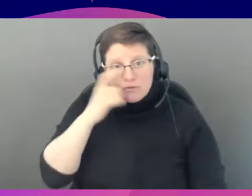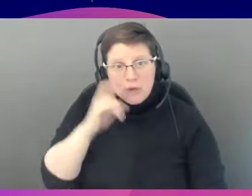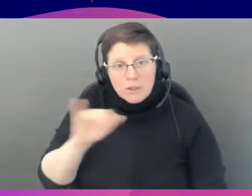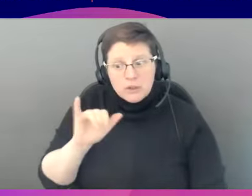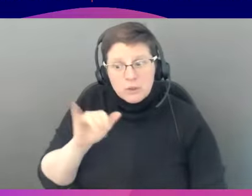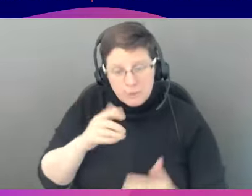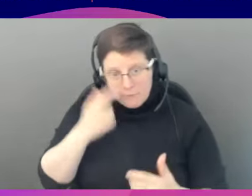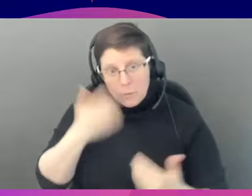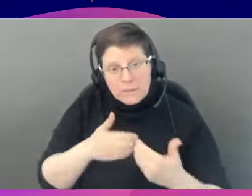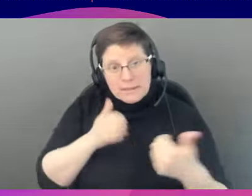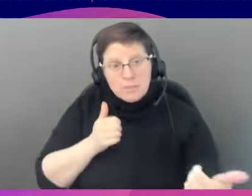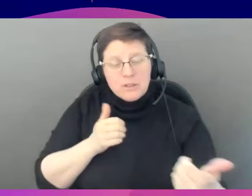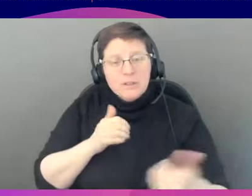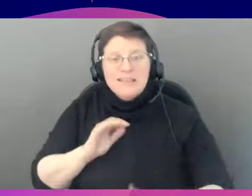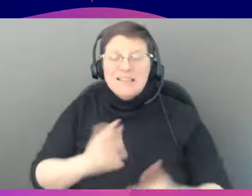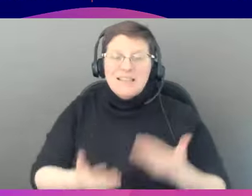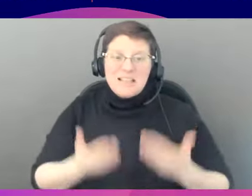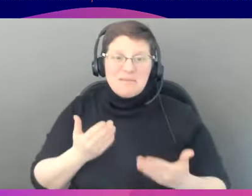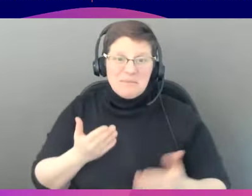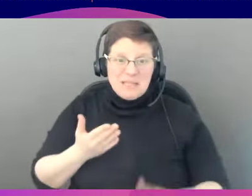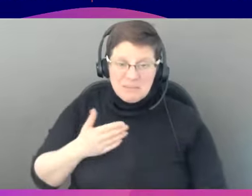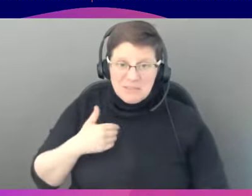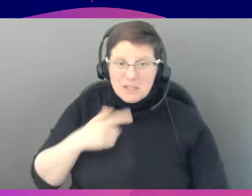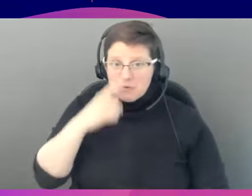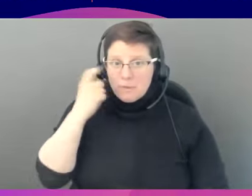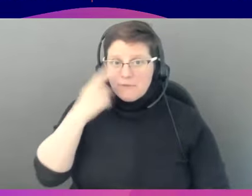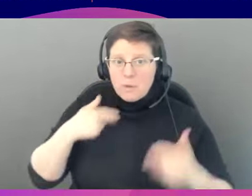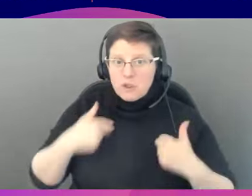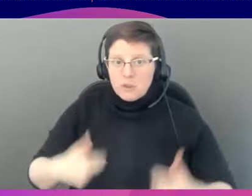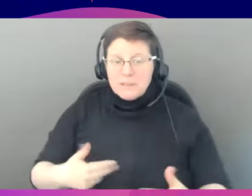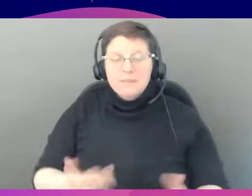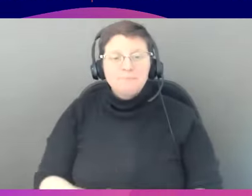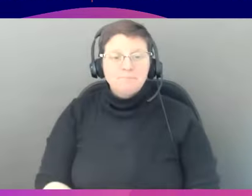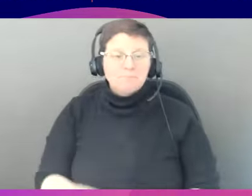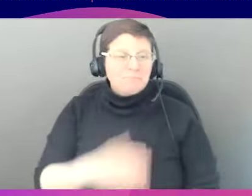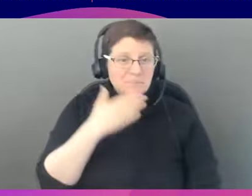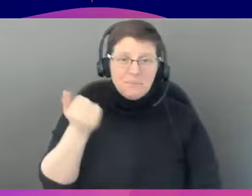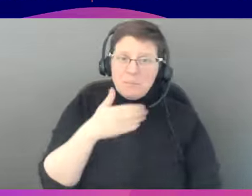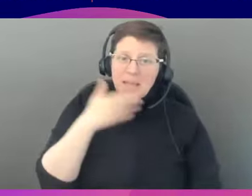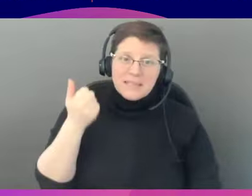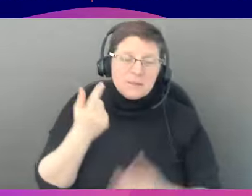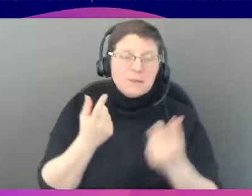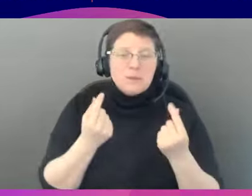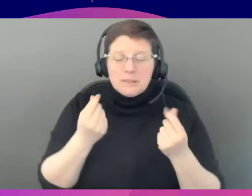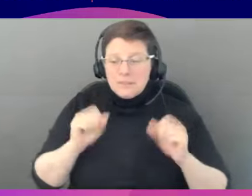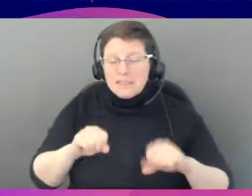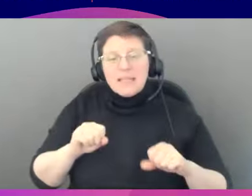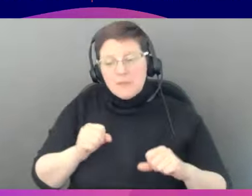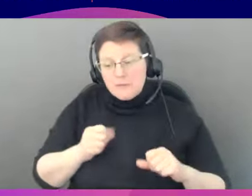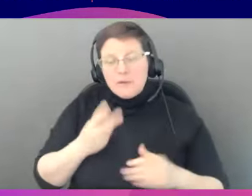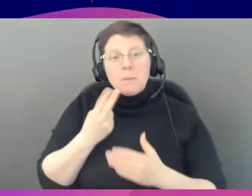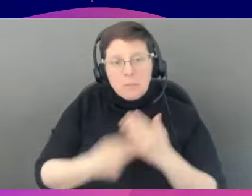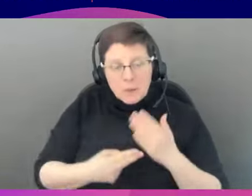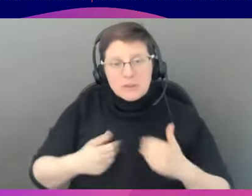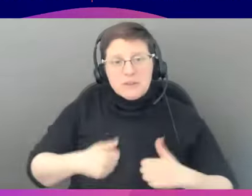and the separation may additionally create trauma for their humans. The ideal solution is on-site co-sheltering so that survivors can be